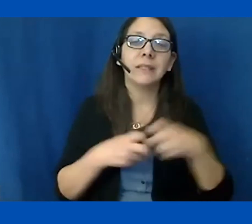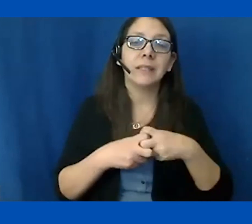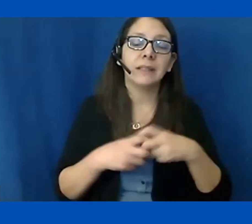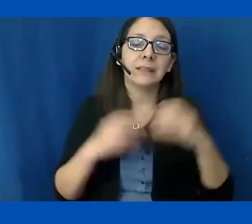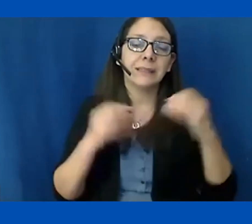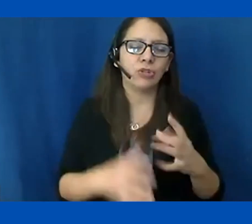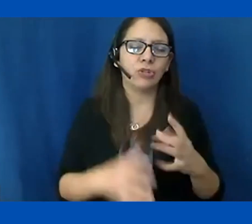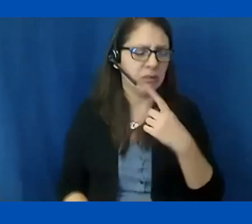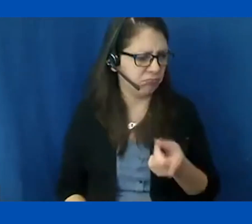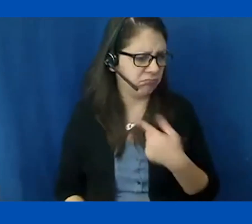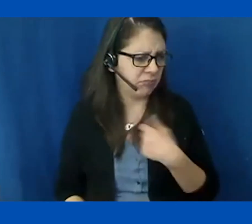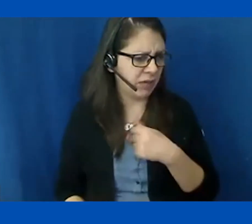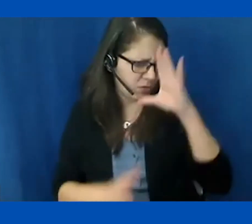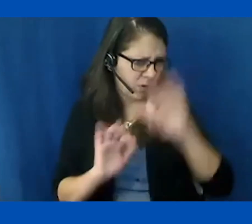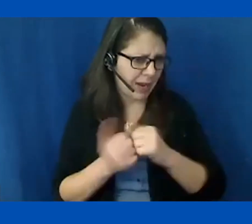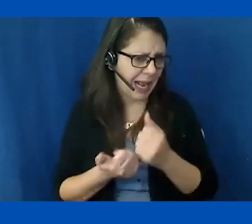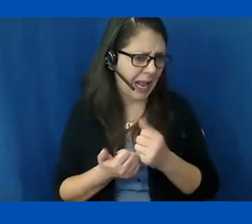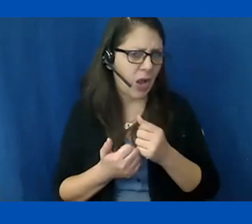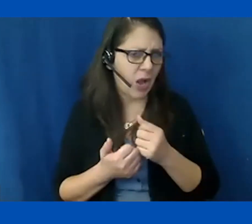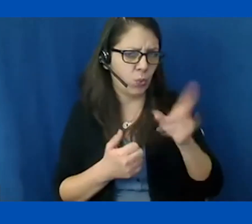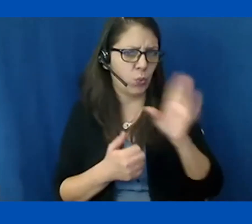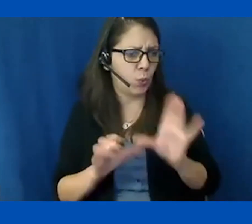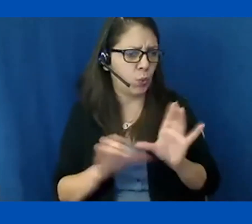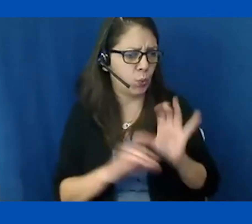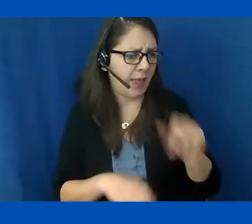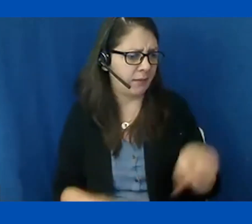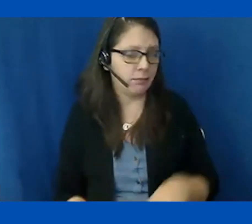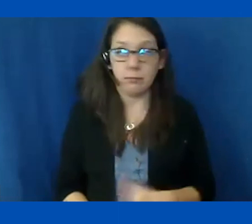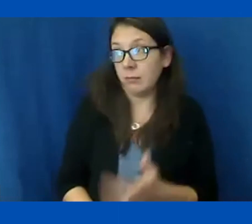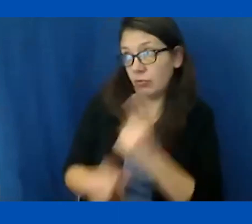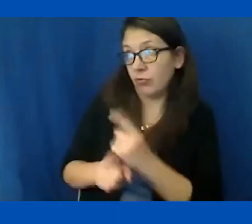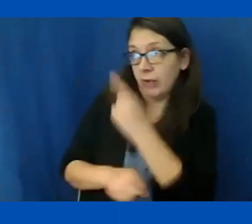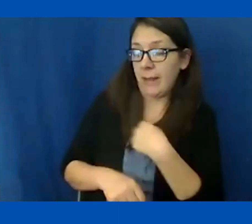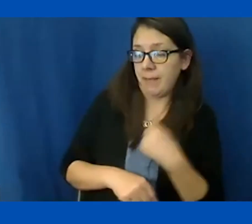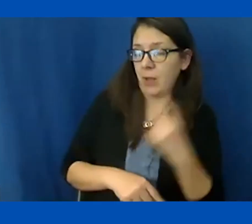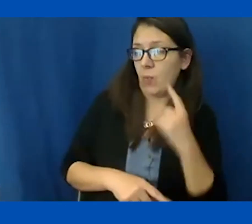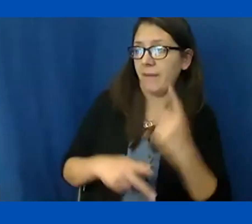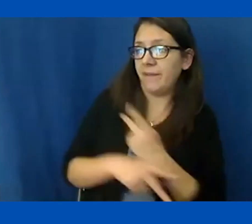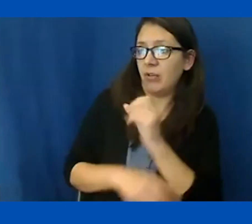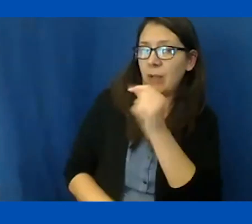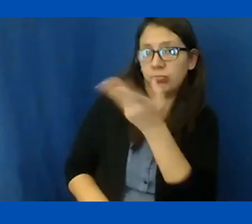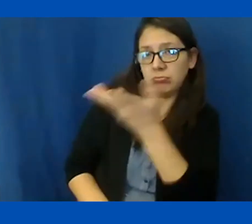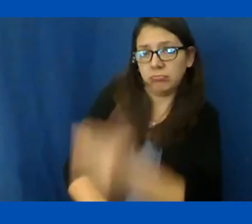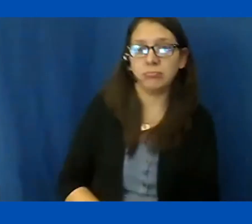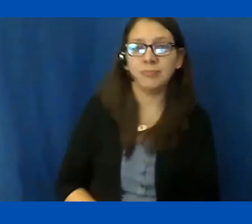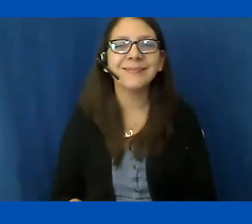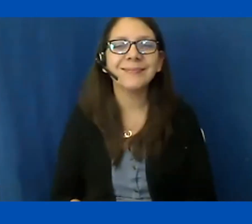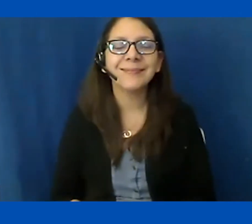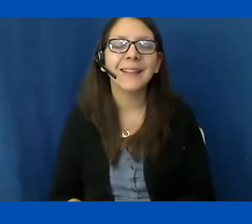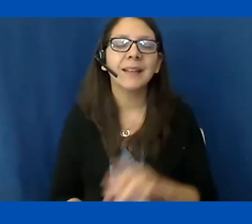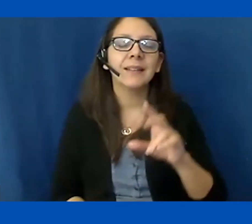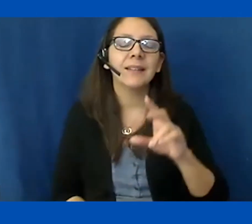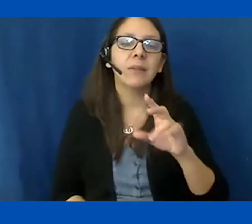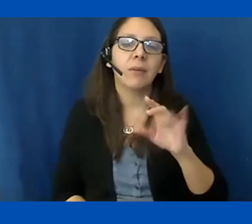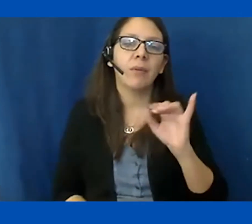how you're going to do this. And I'm like, yep, that's up to me to figure out. And let's just make sure that what I plan